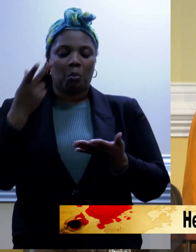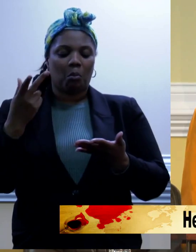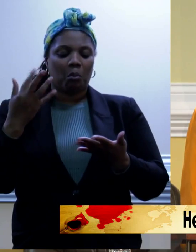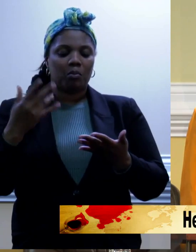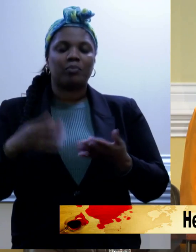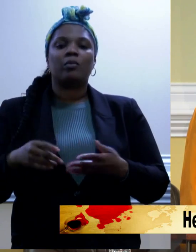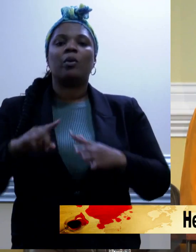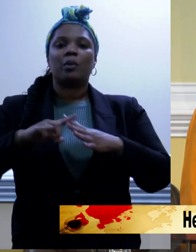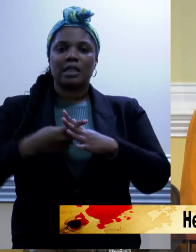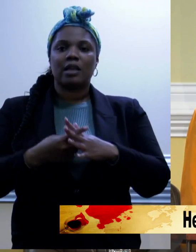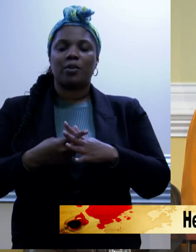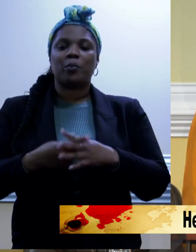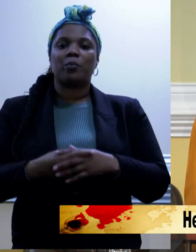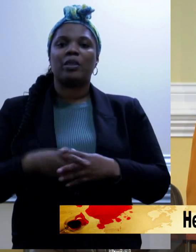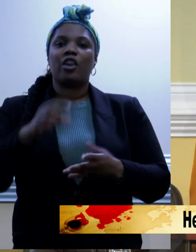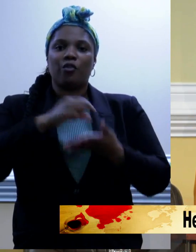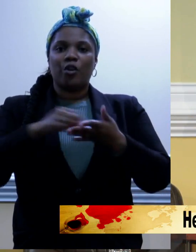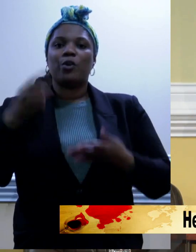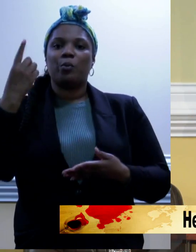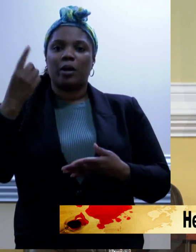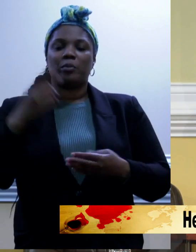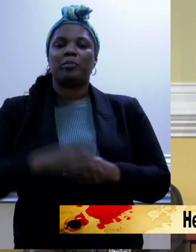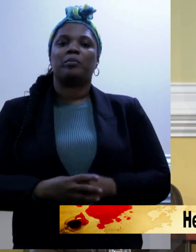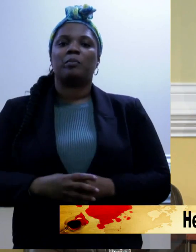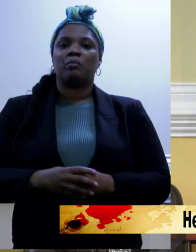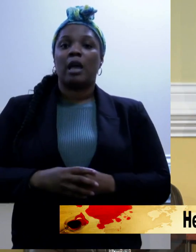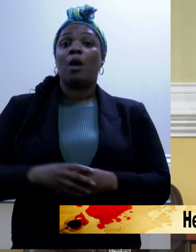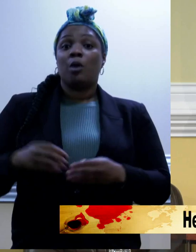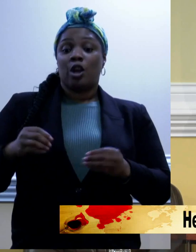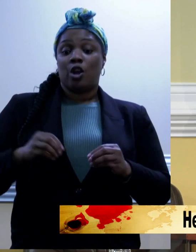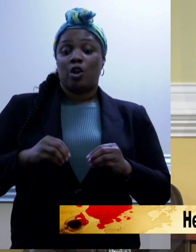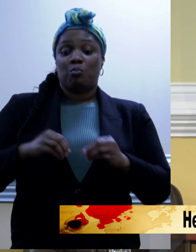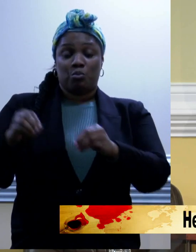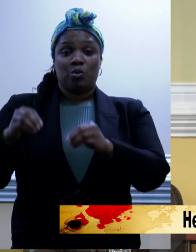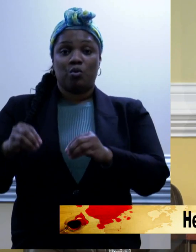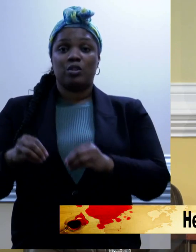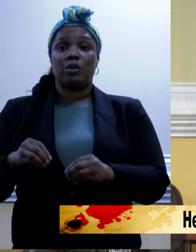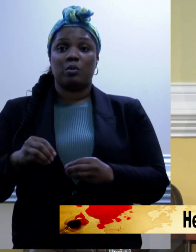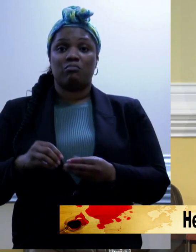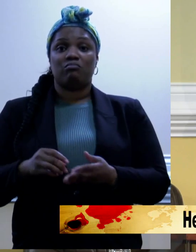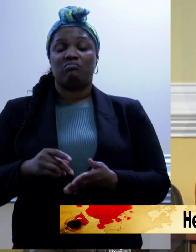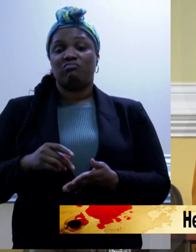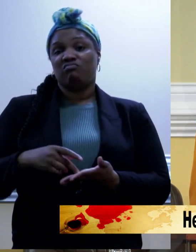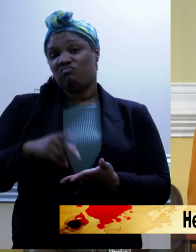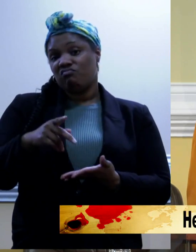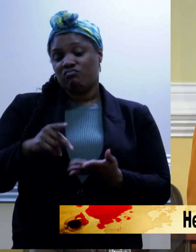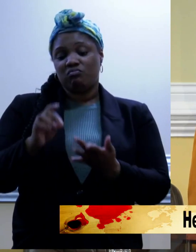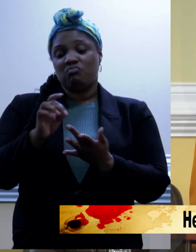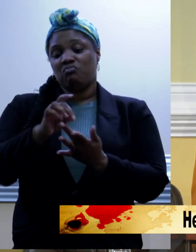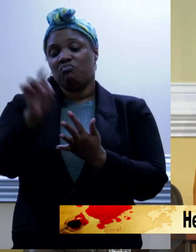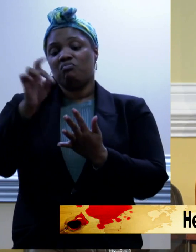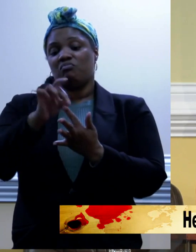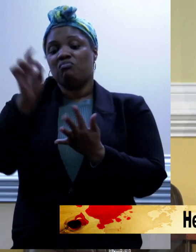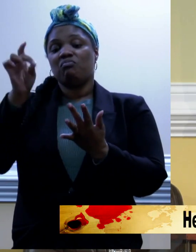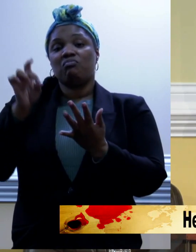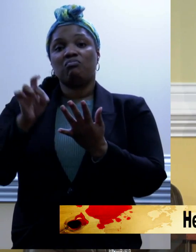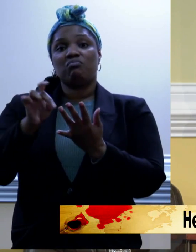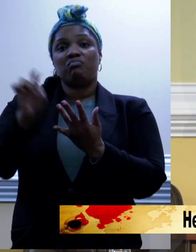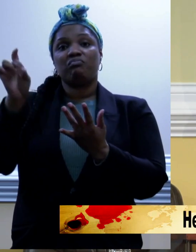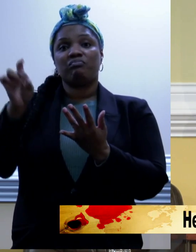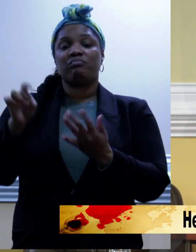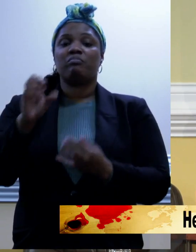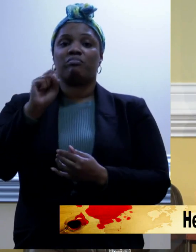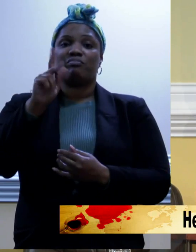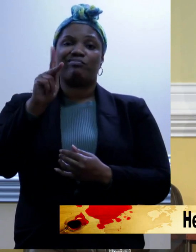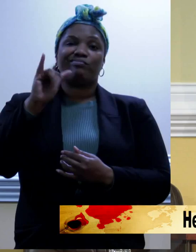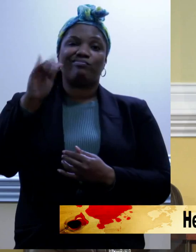And we're going to read verse 1, and we're going to skip down. Hebrews 10 and verse